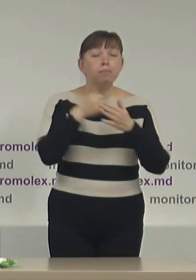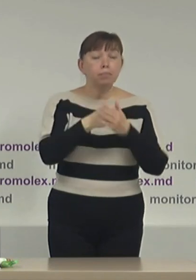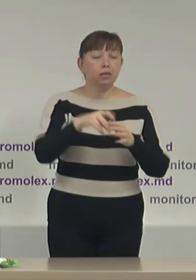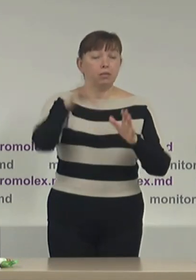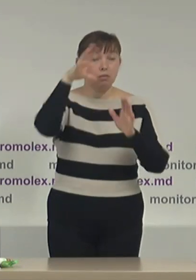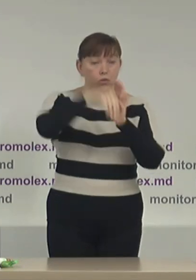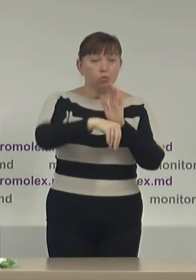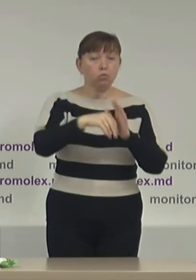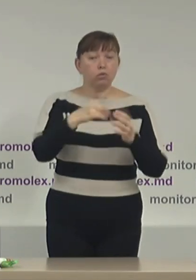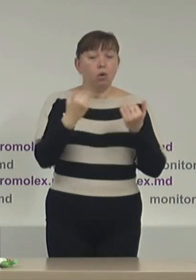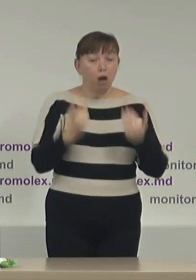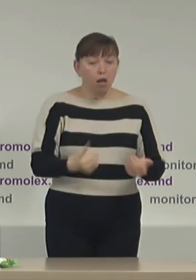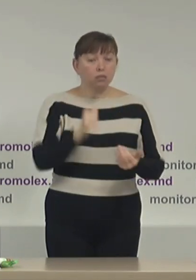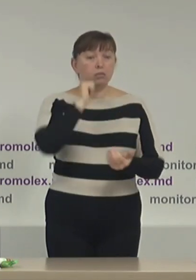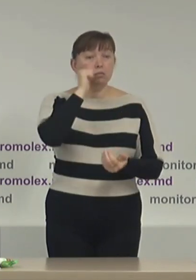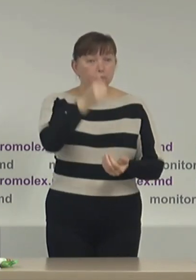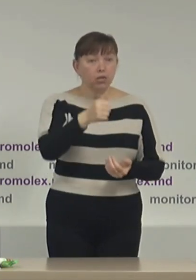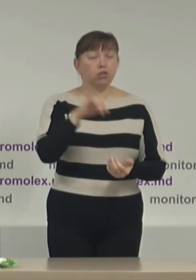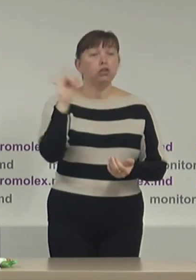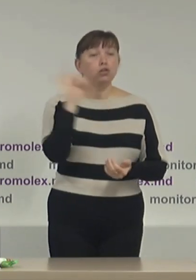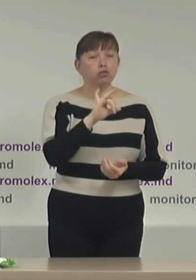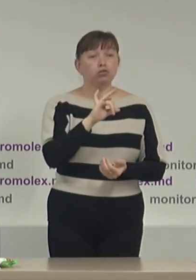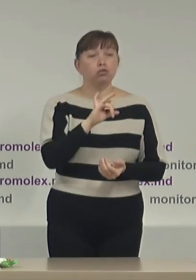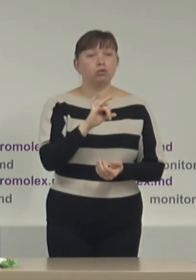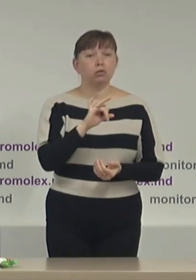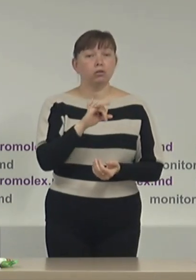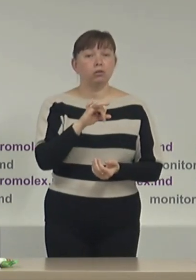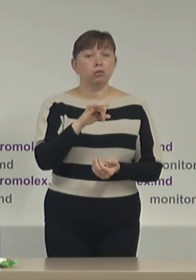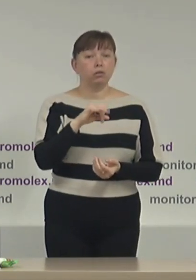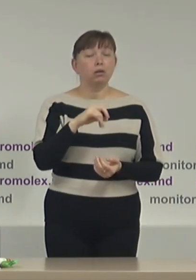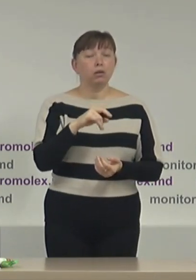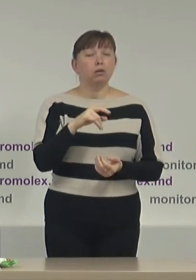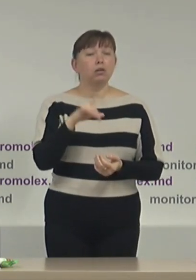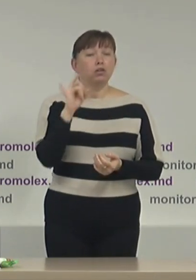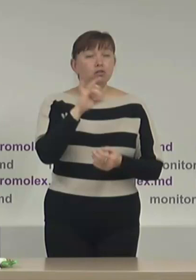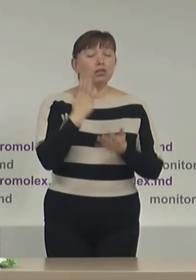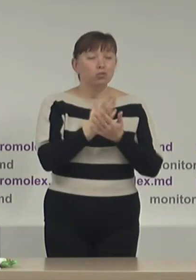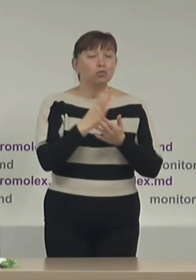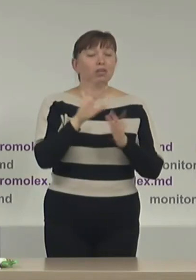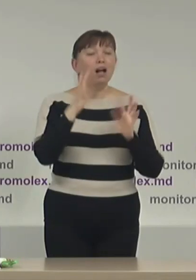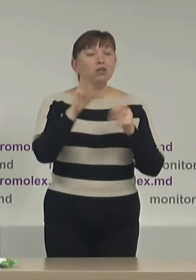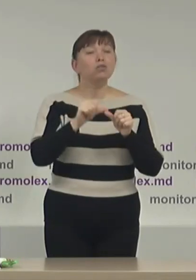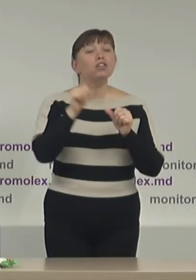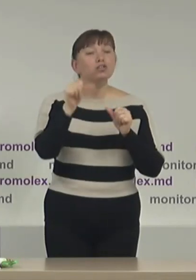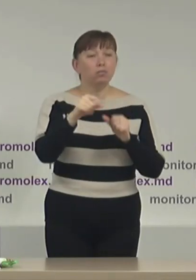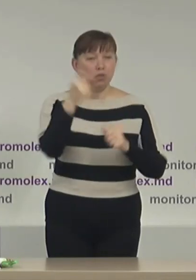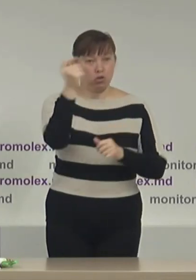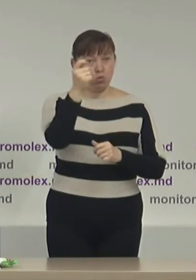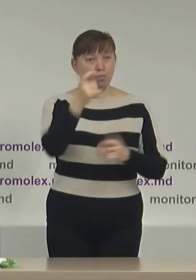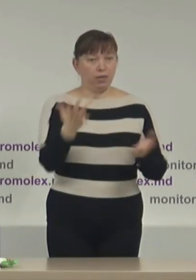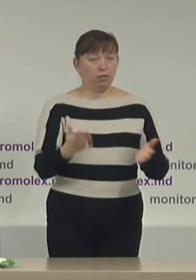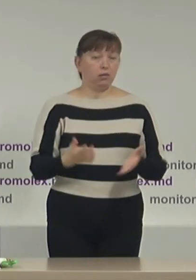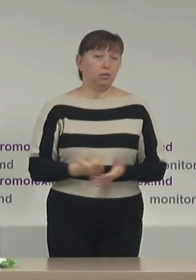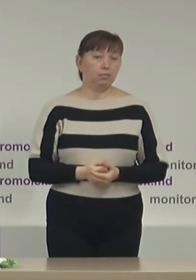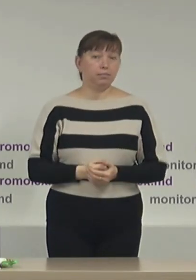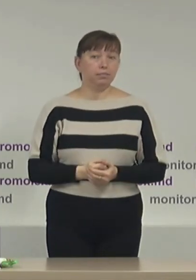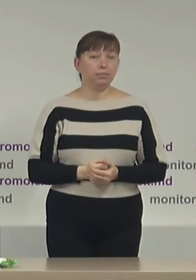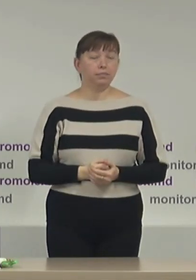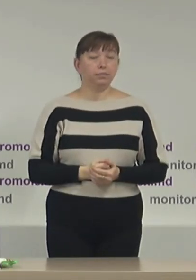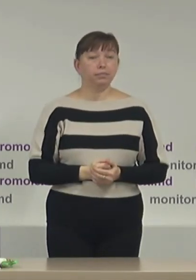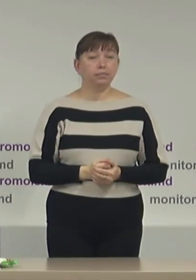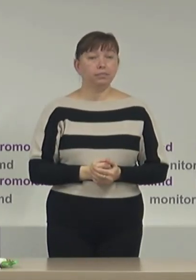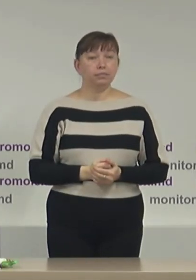the requests can be submitted including today and tomorrow, and as a matter of exception